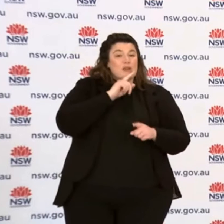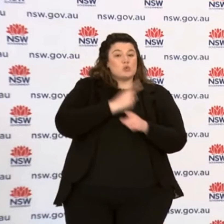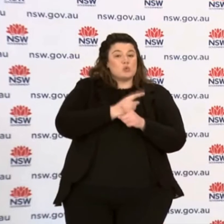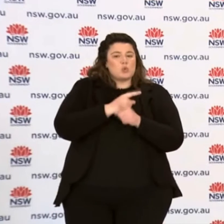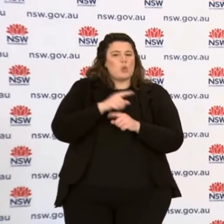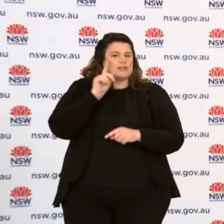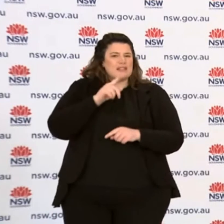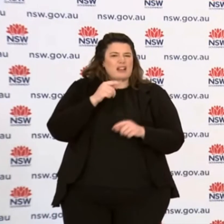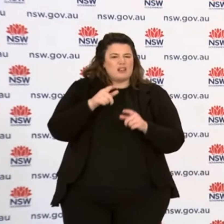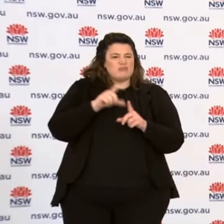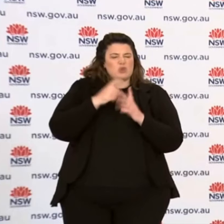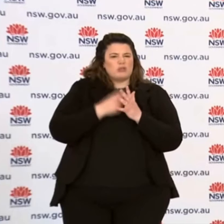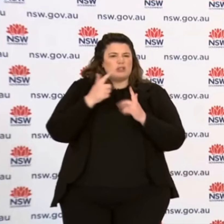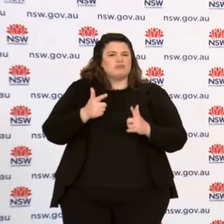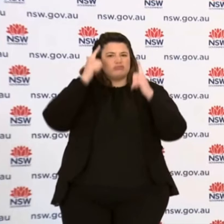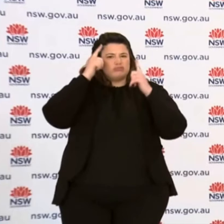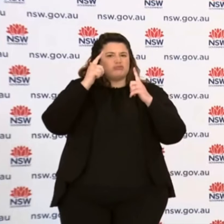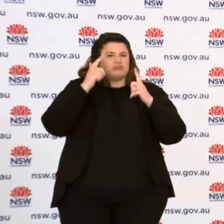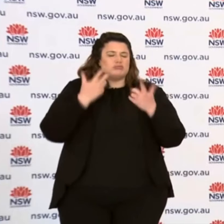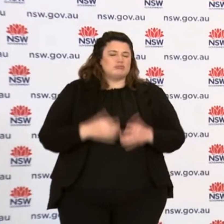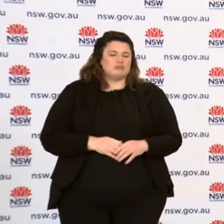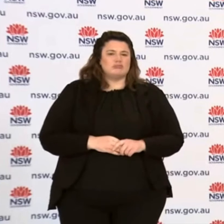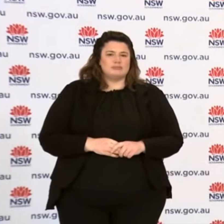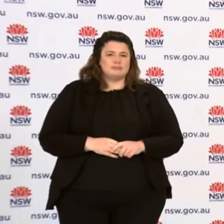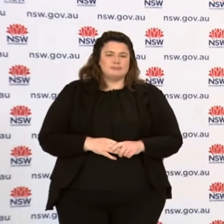Chant. So I'd refer you to that in essence,